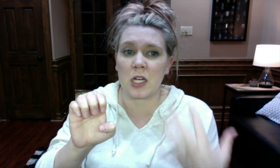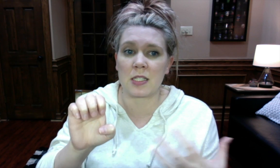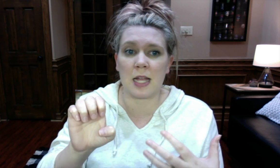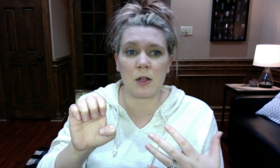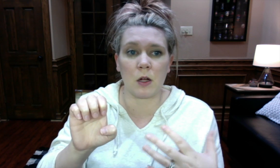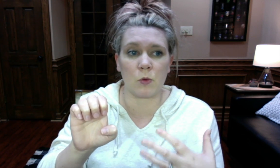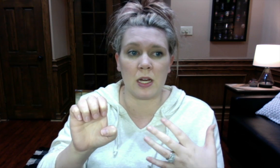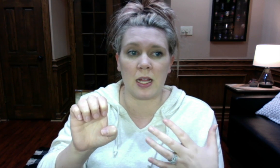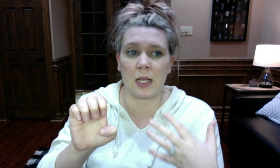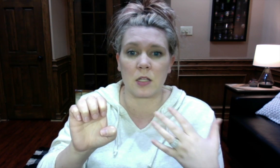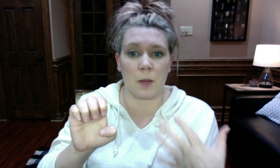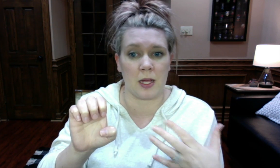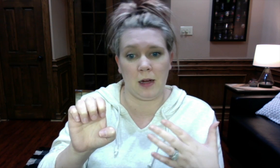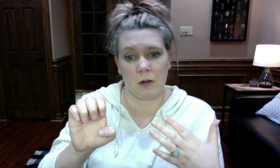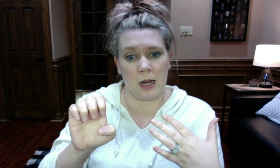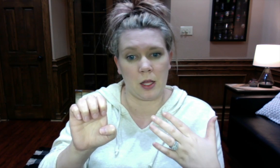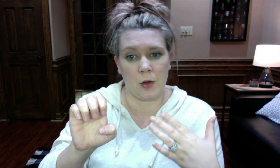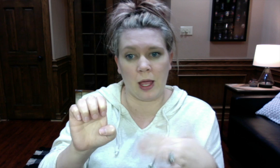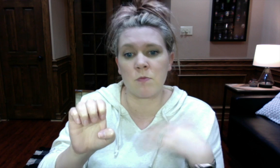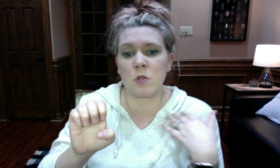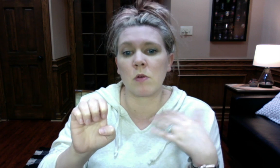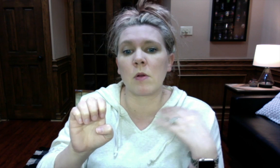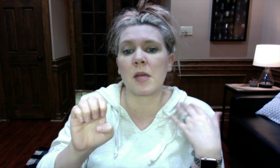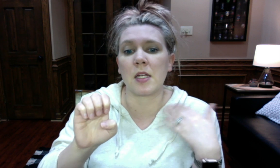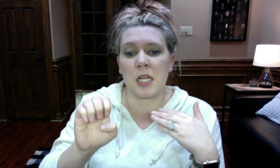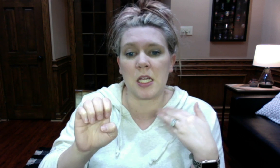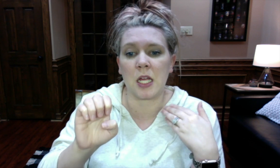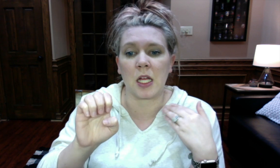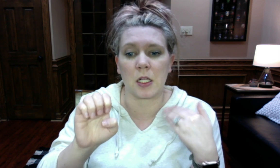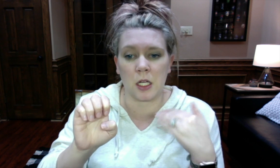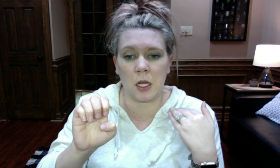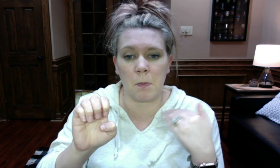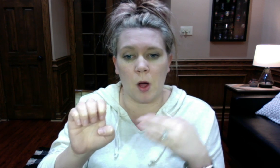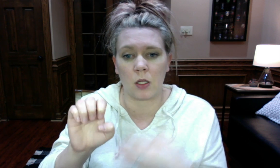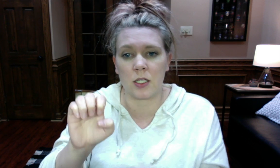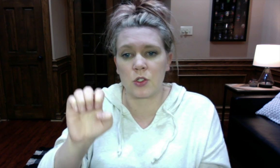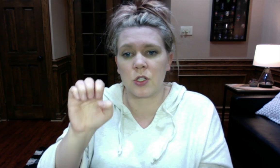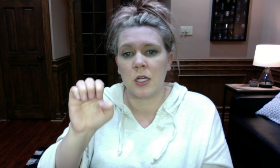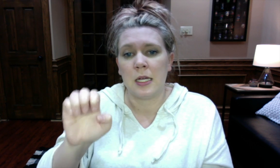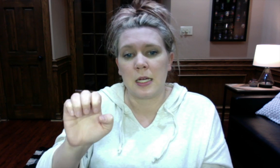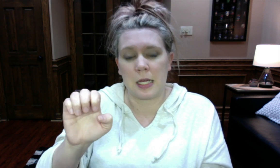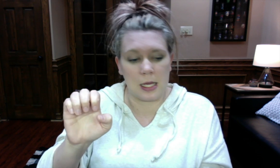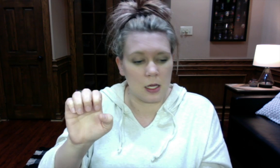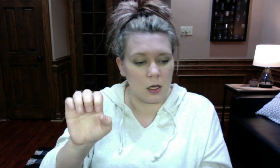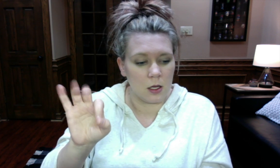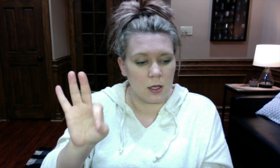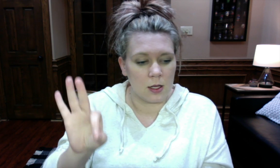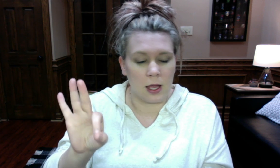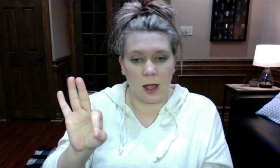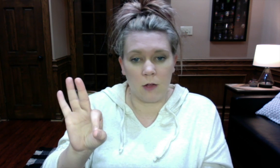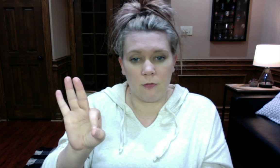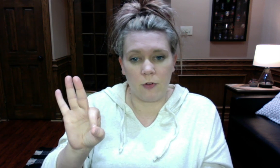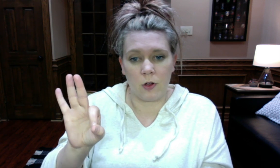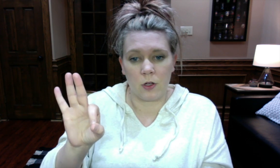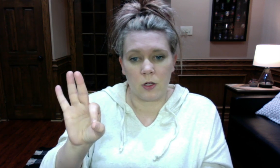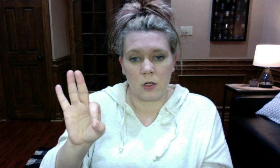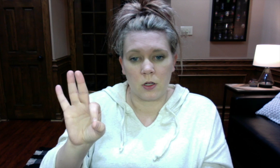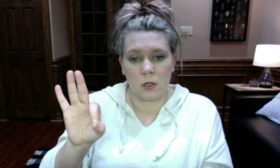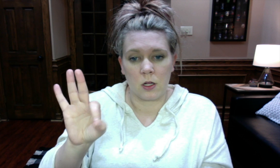like reading sloppy handwriting, okay? So we want to make it neat and clean and polished. E, F, and